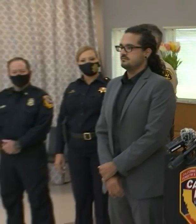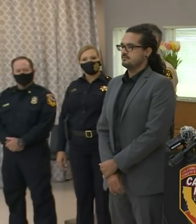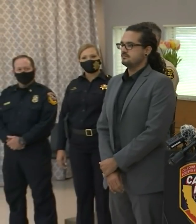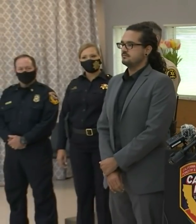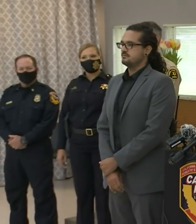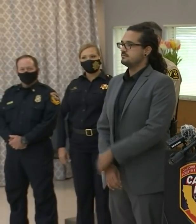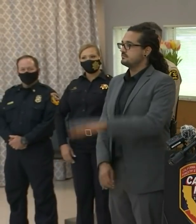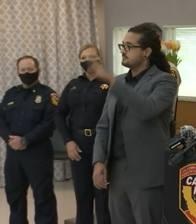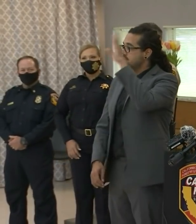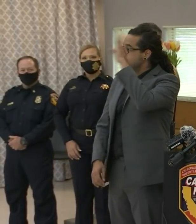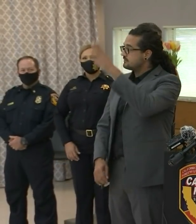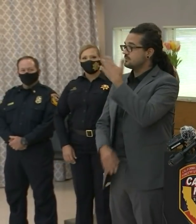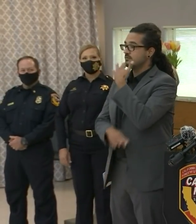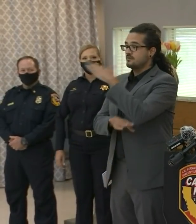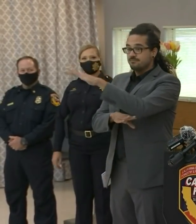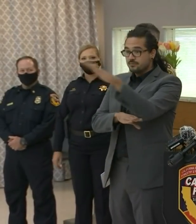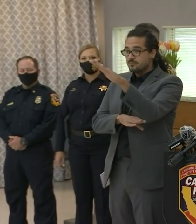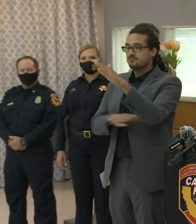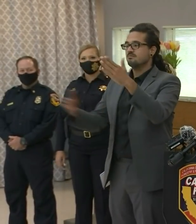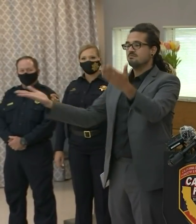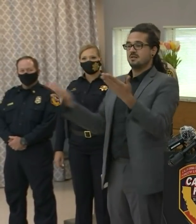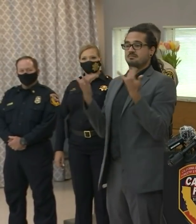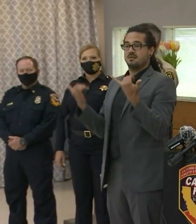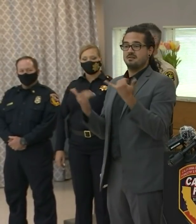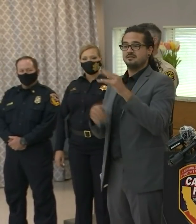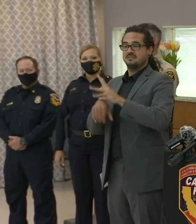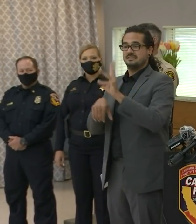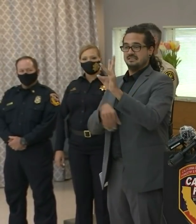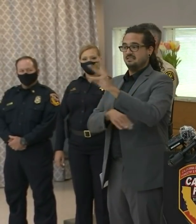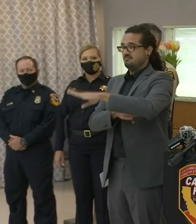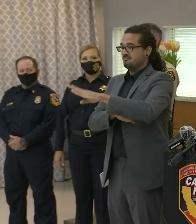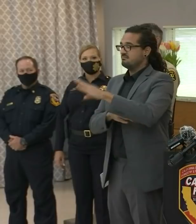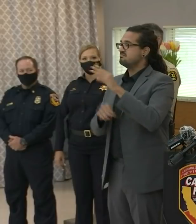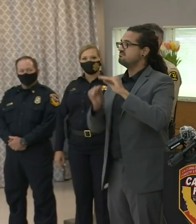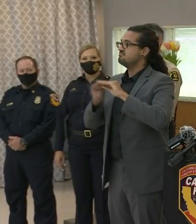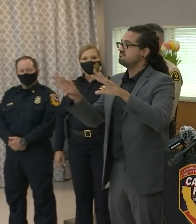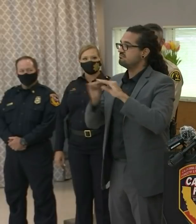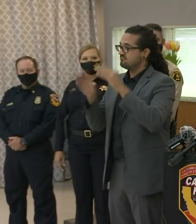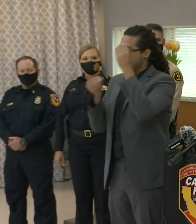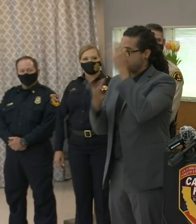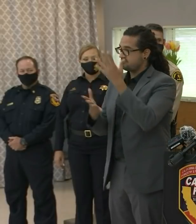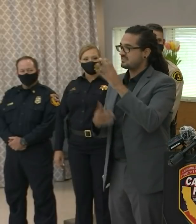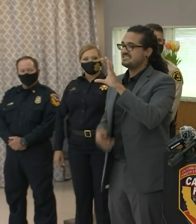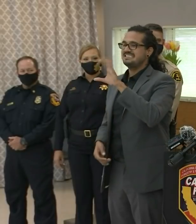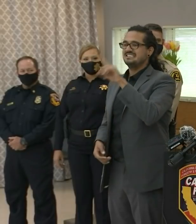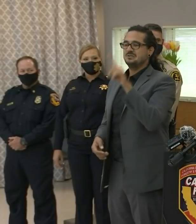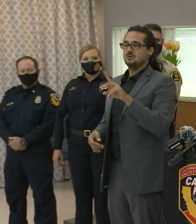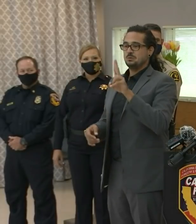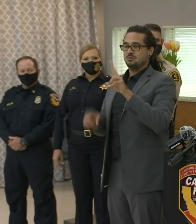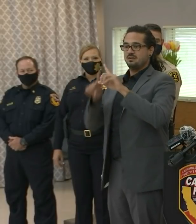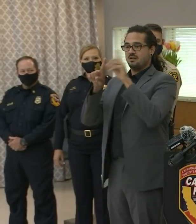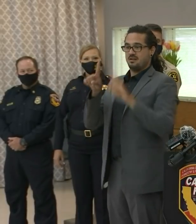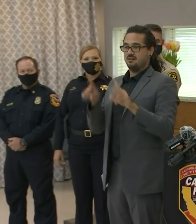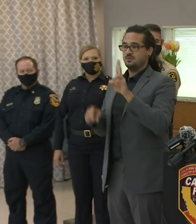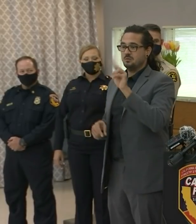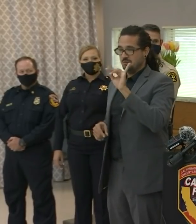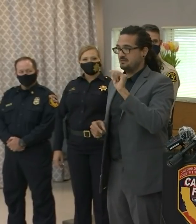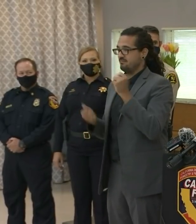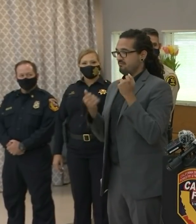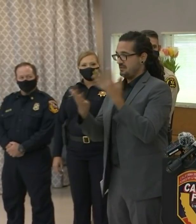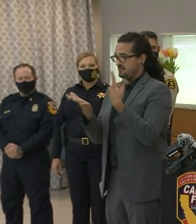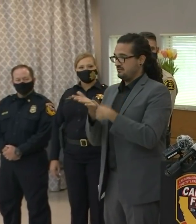Good evening. Welcome to the 6 p.m. press conference here on the CZU complex. My name is Jonathan Cox, Deputy Chief for CAL FIRE San